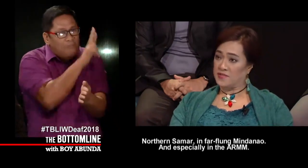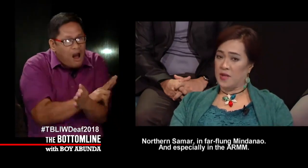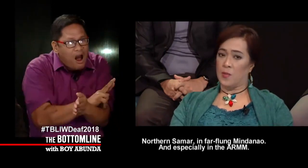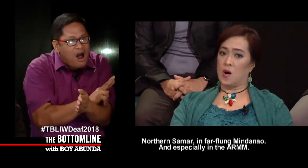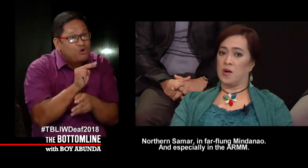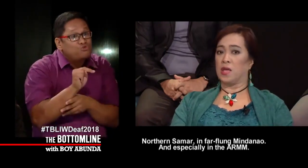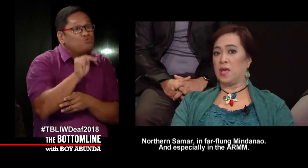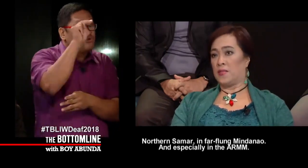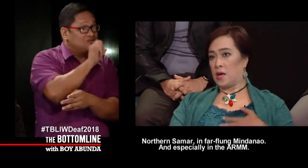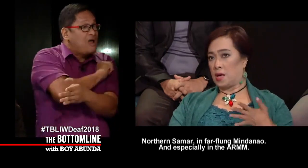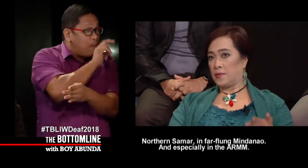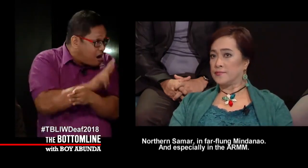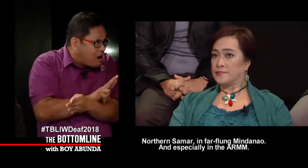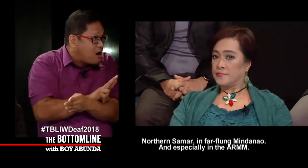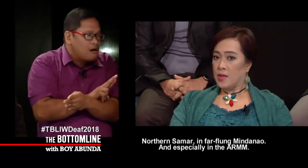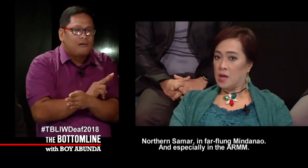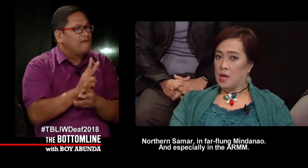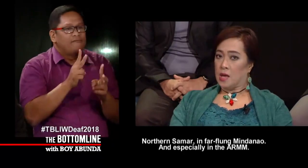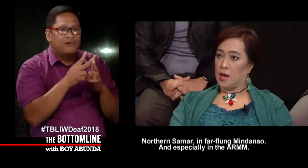northern Samar, in